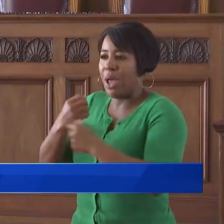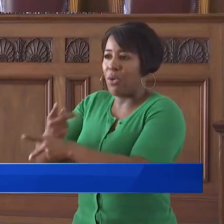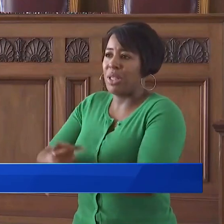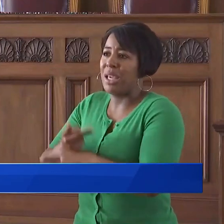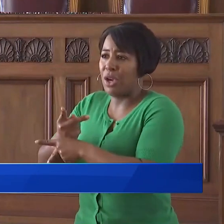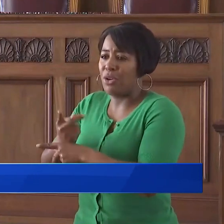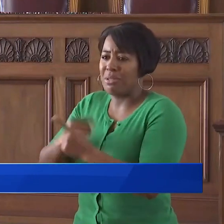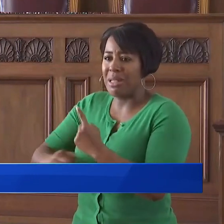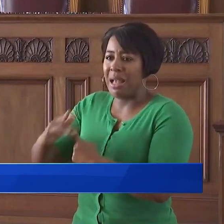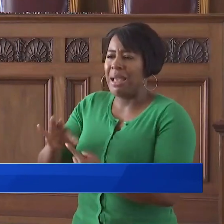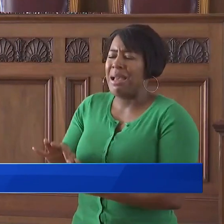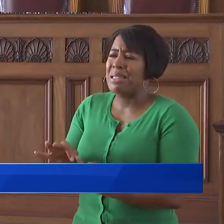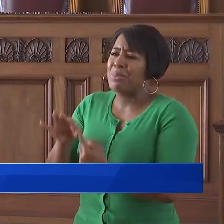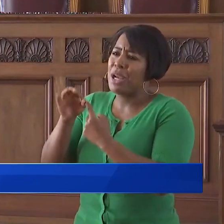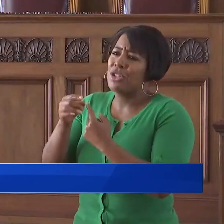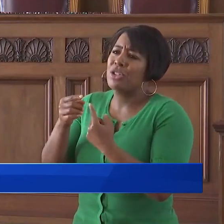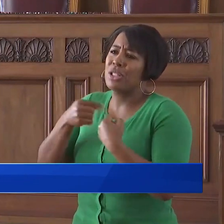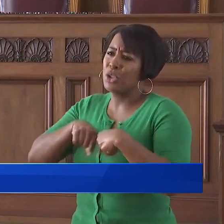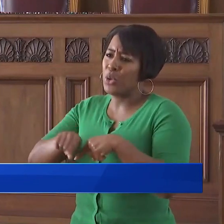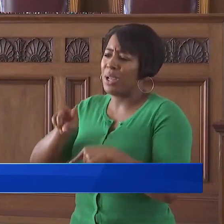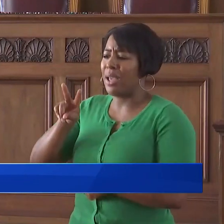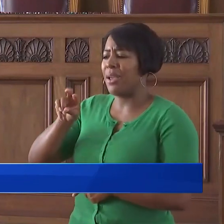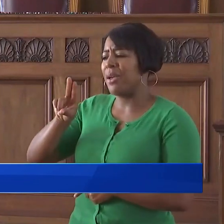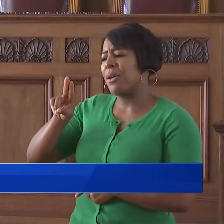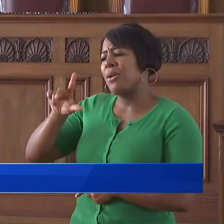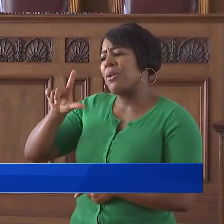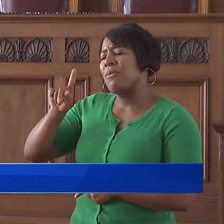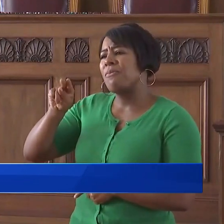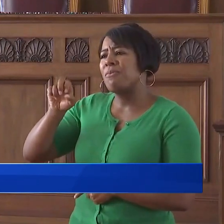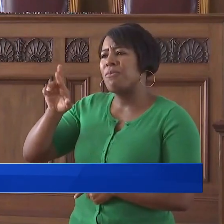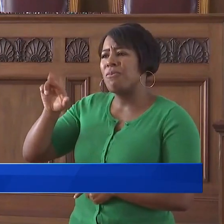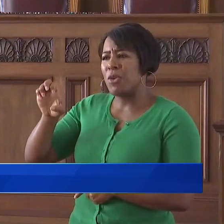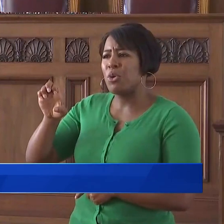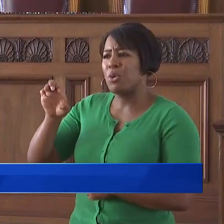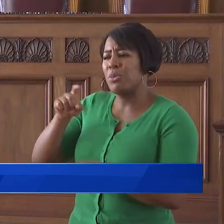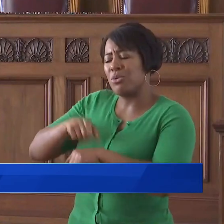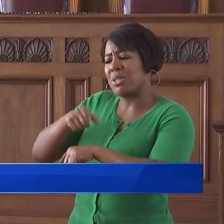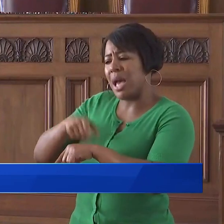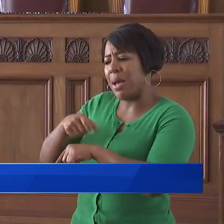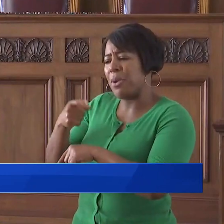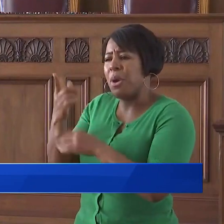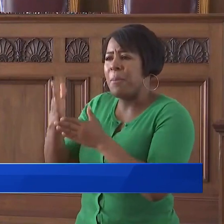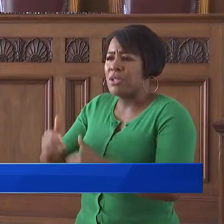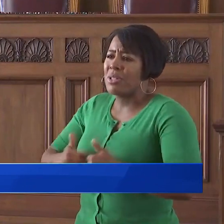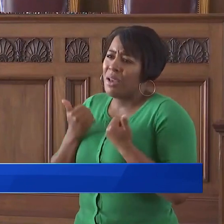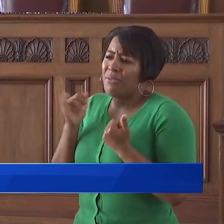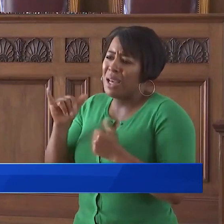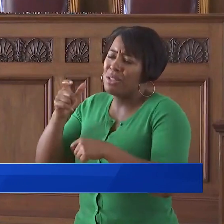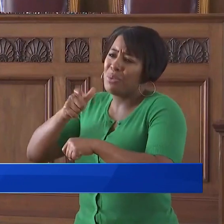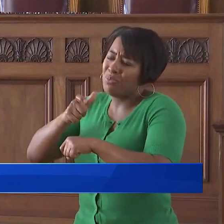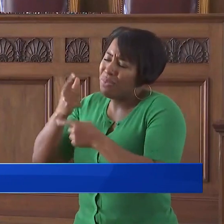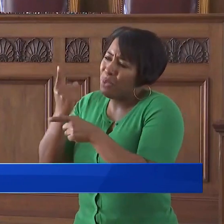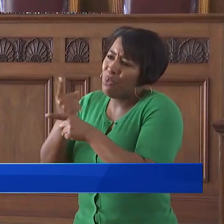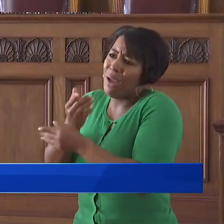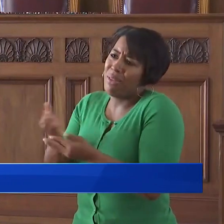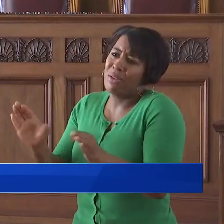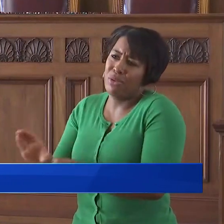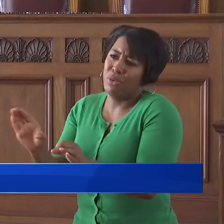vulnerable time in one's life, it's just simply the right thing to do. As Dr. Harris makes his way up to the